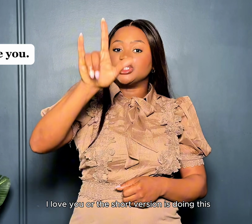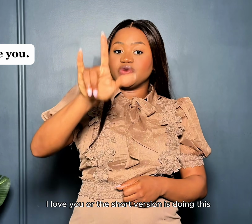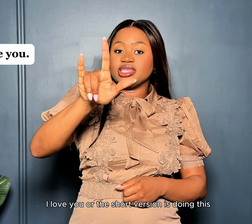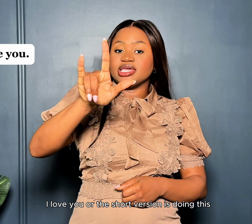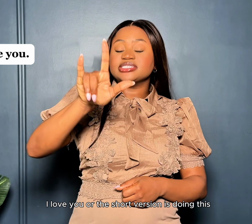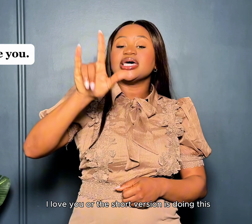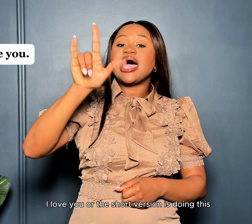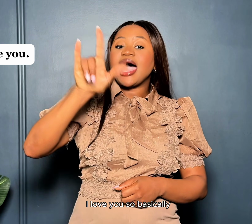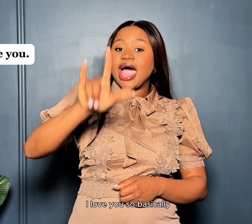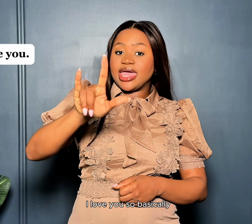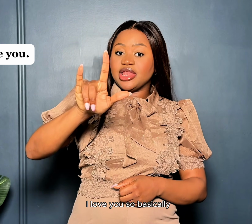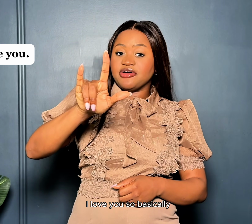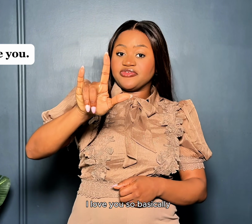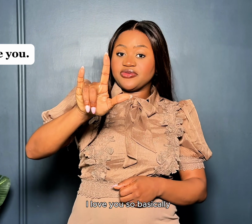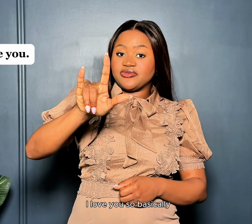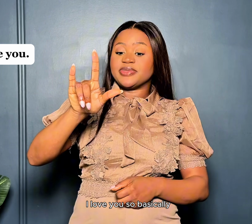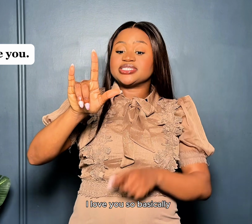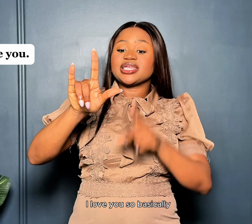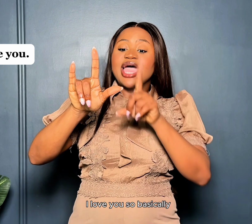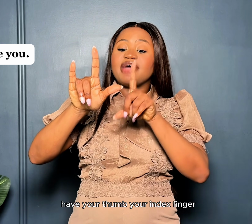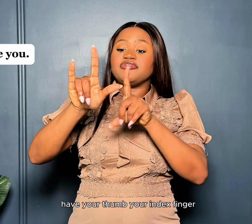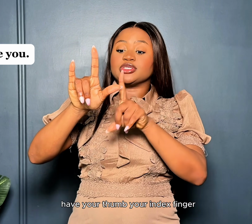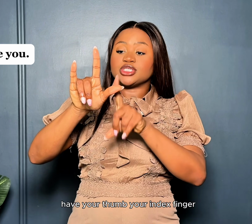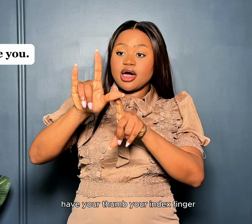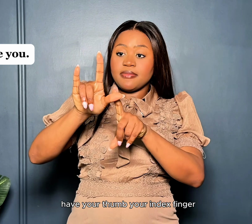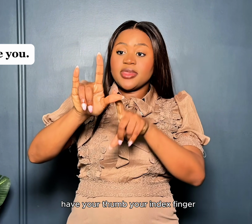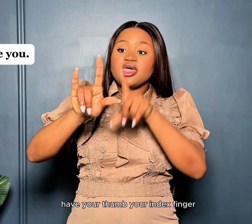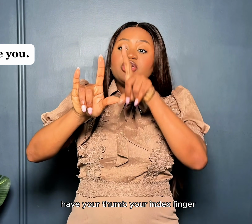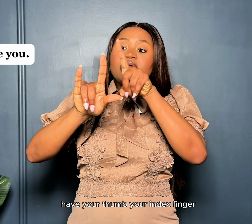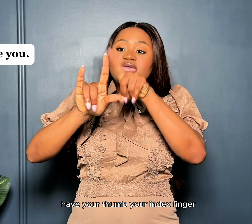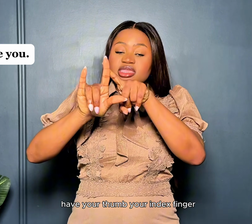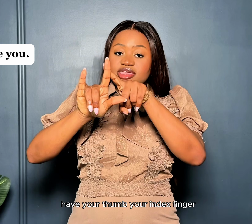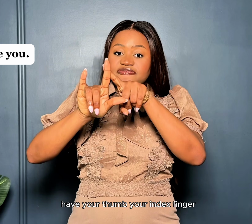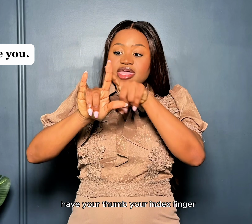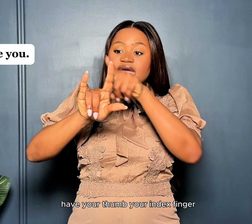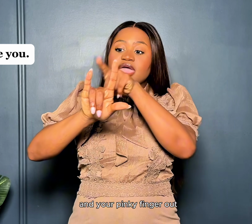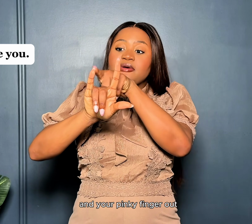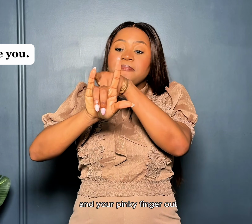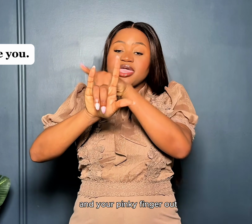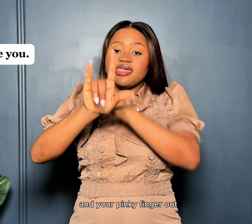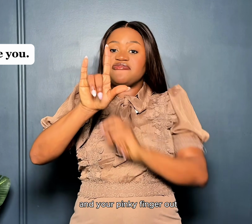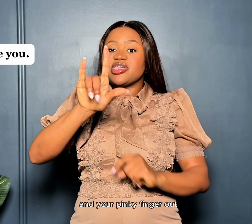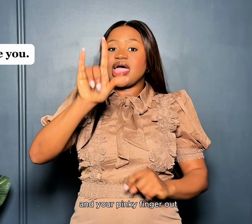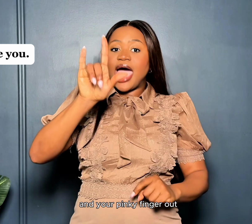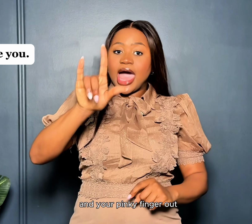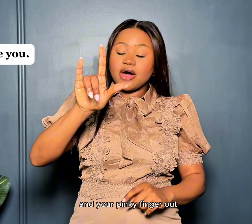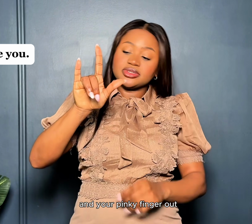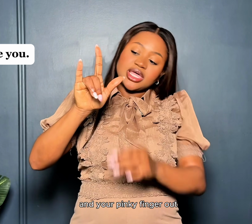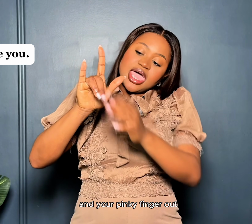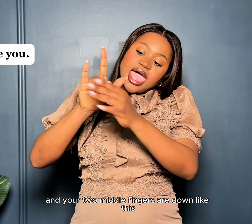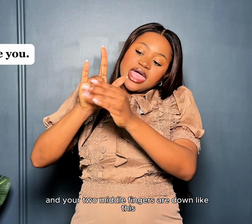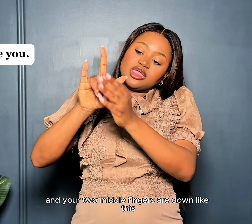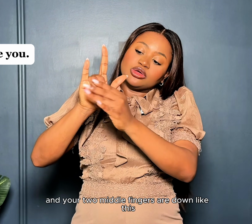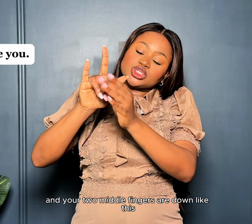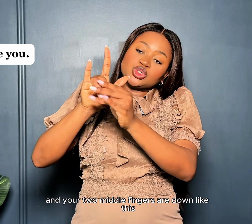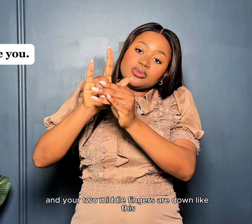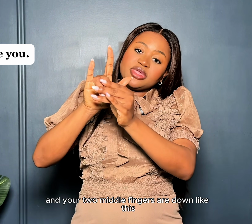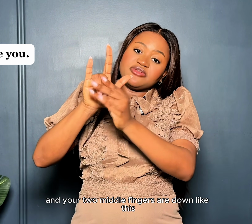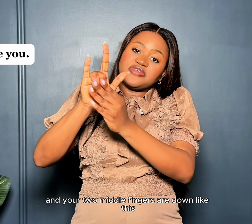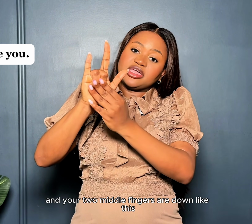doing this. I love you. So basically have your thumb, your index finger and your pinky finger out and your two middle fingers